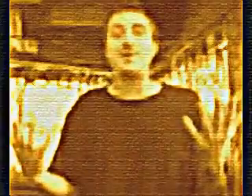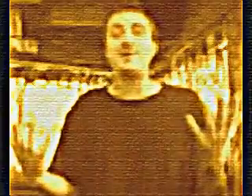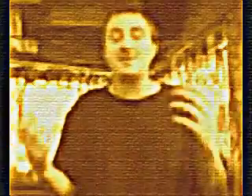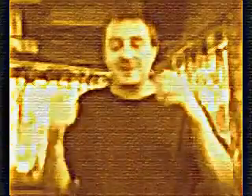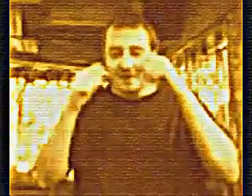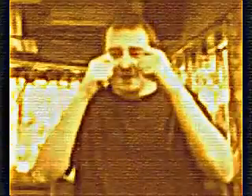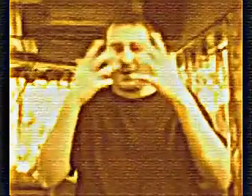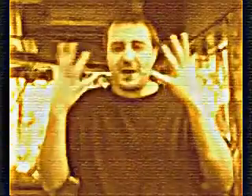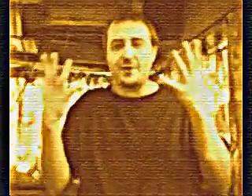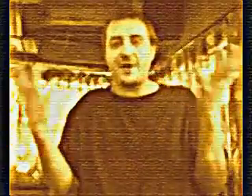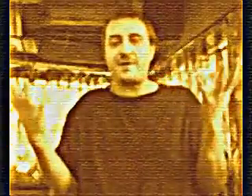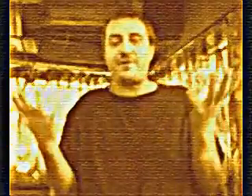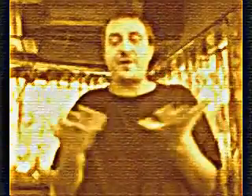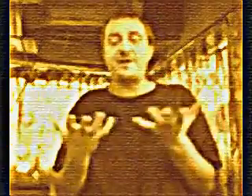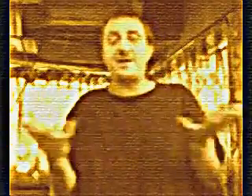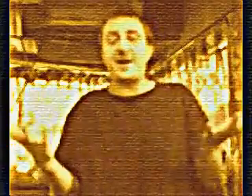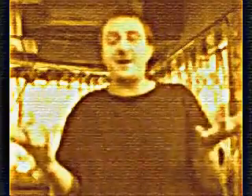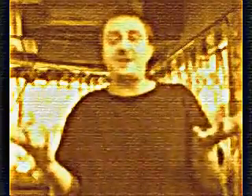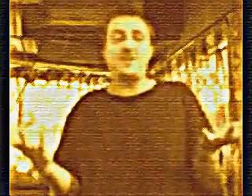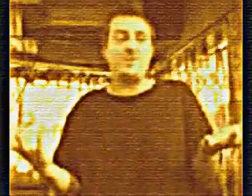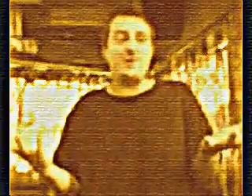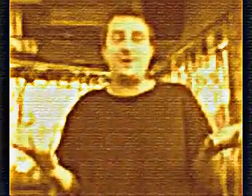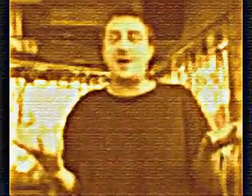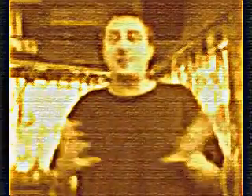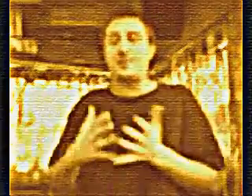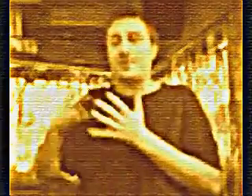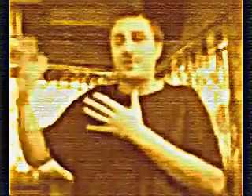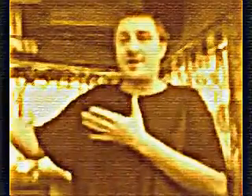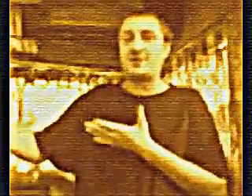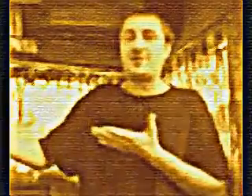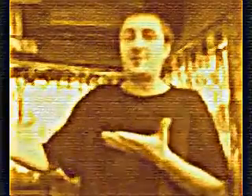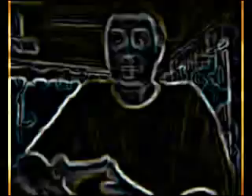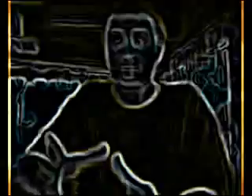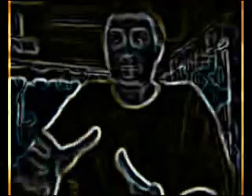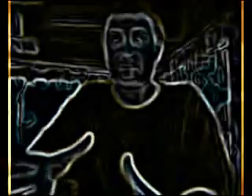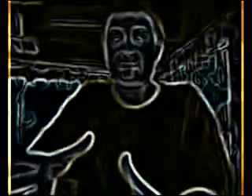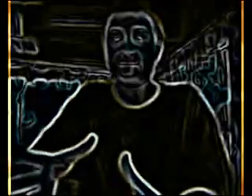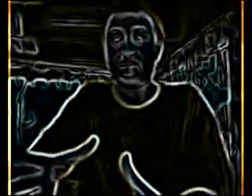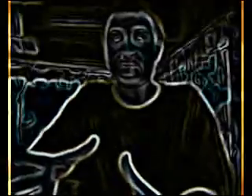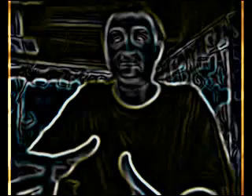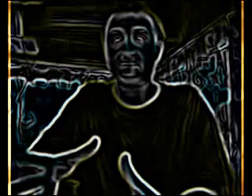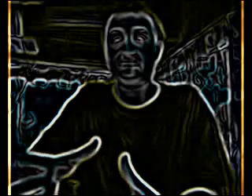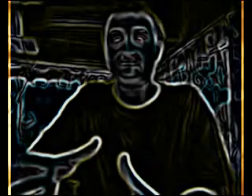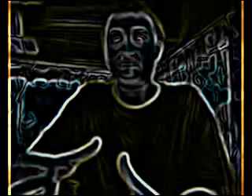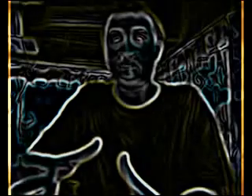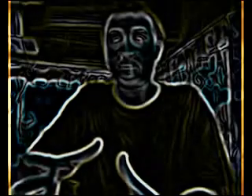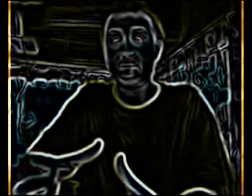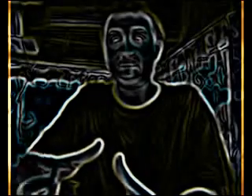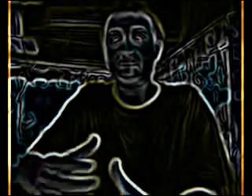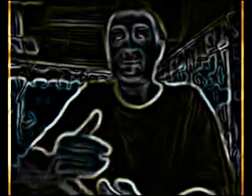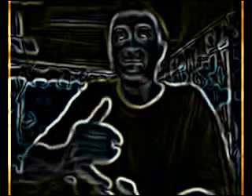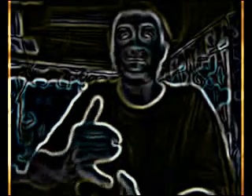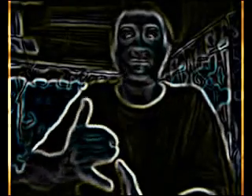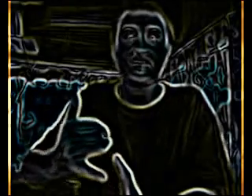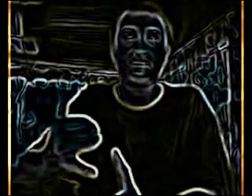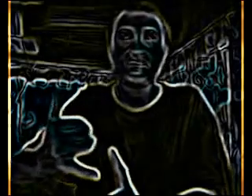just like, oh, I don't have fucking $87 million over the next 2 years. The House budget is actually pretty exciting stuff because you